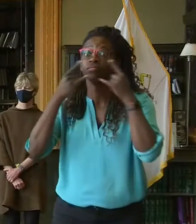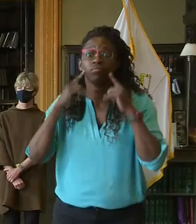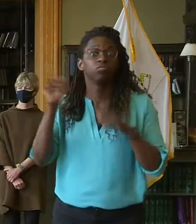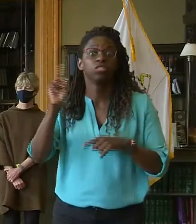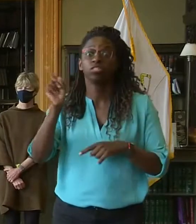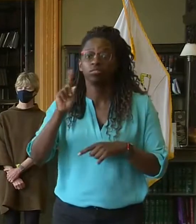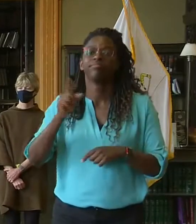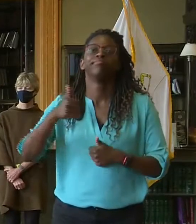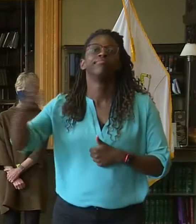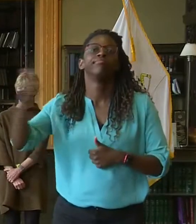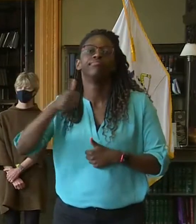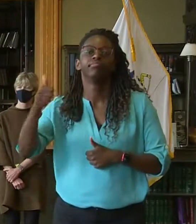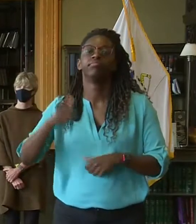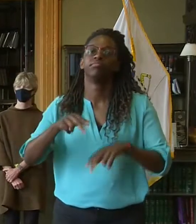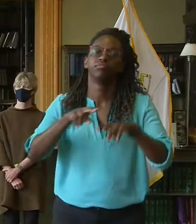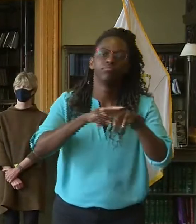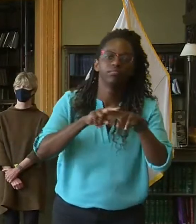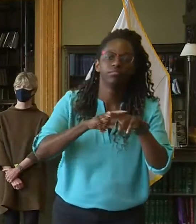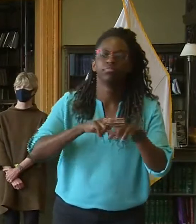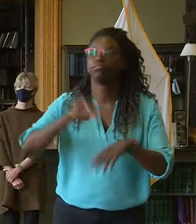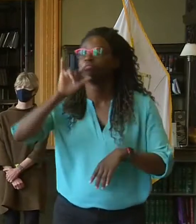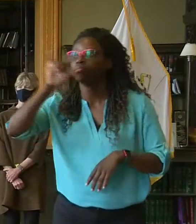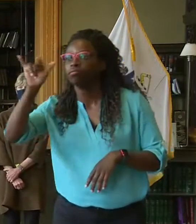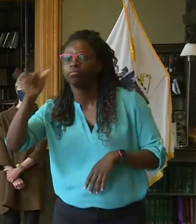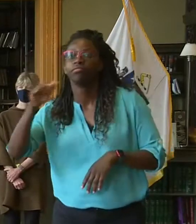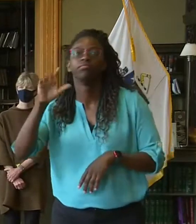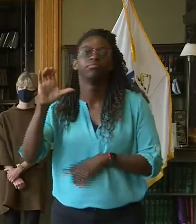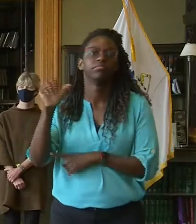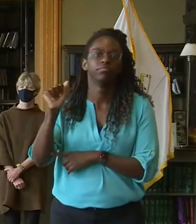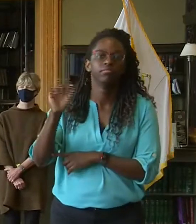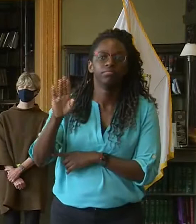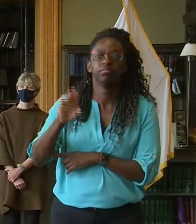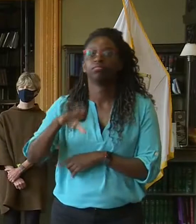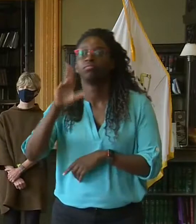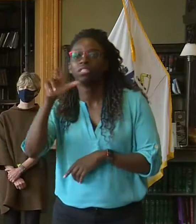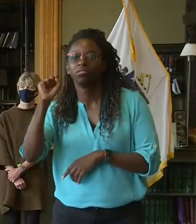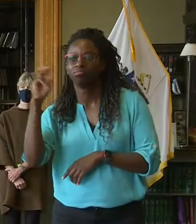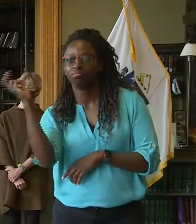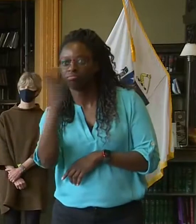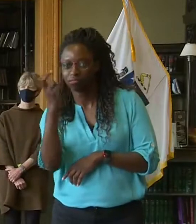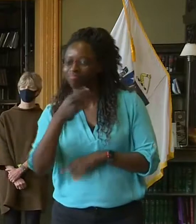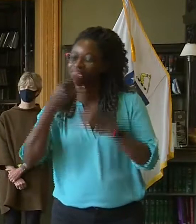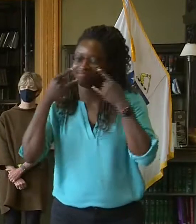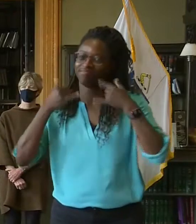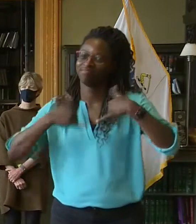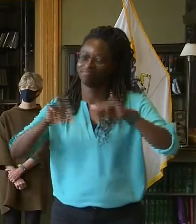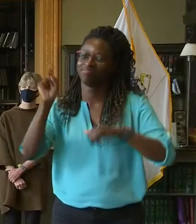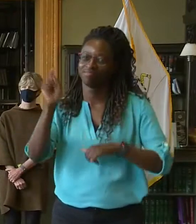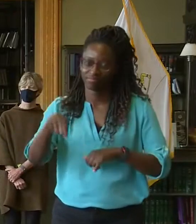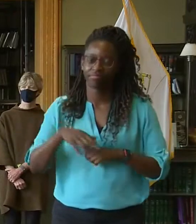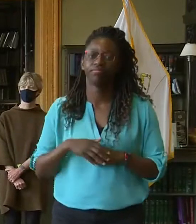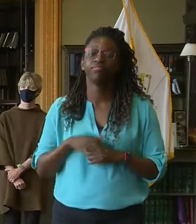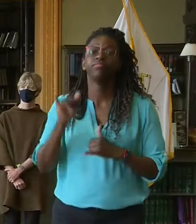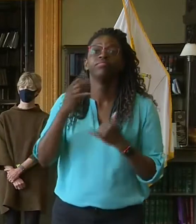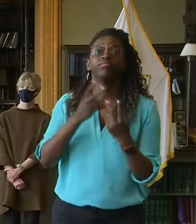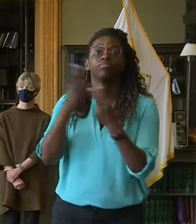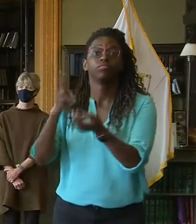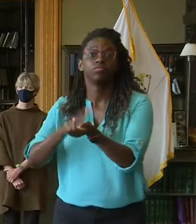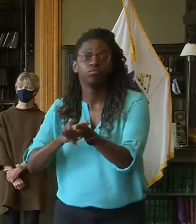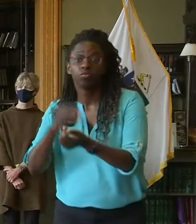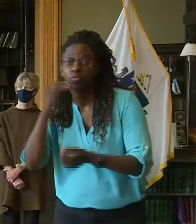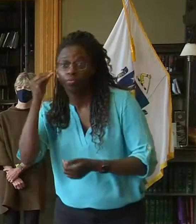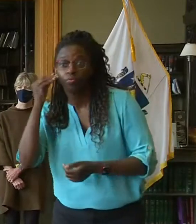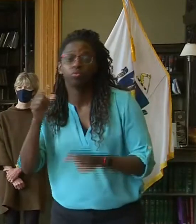and facilities that house vulnerable populations like congregate care settings. Some businesses